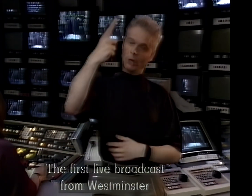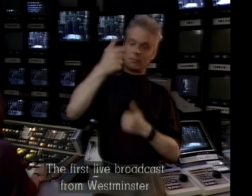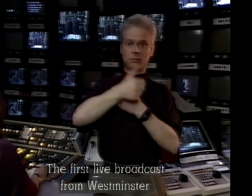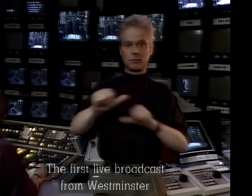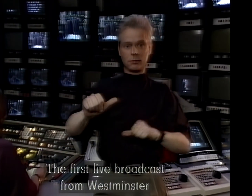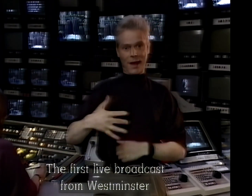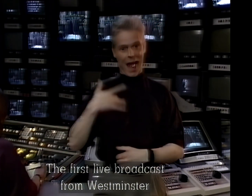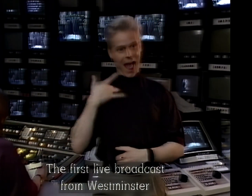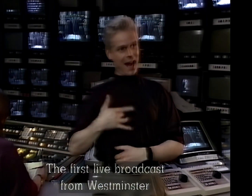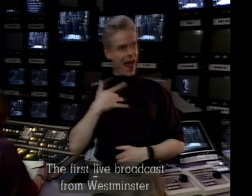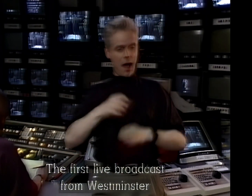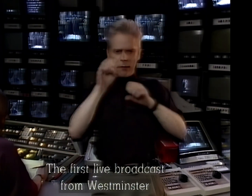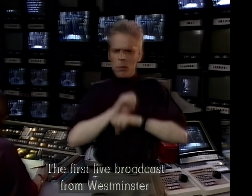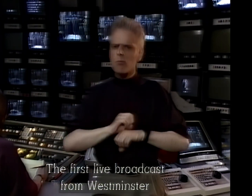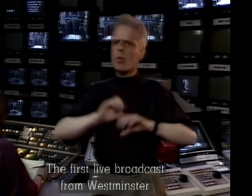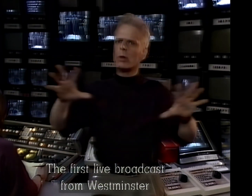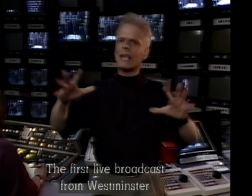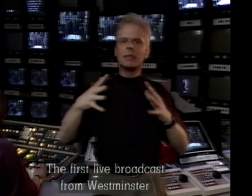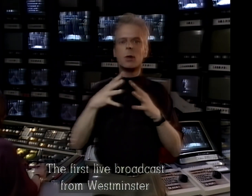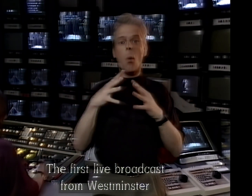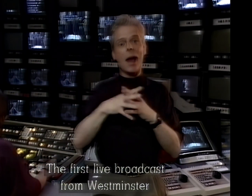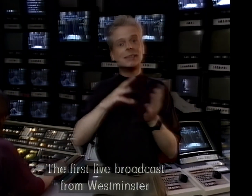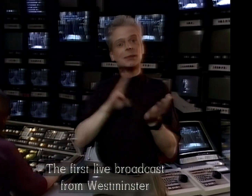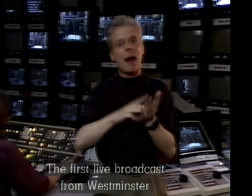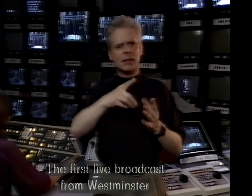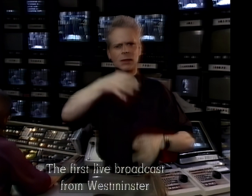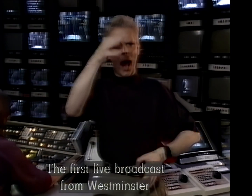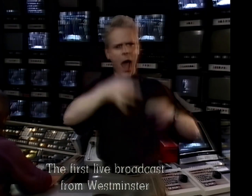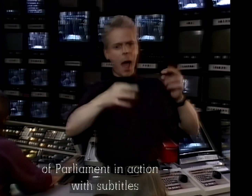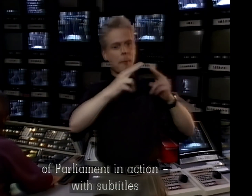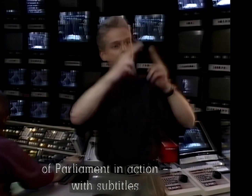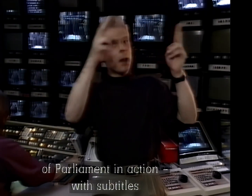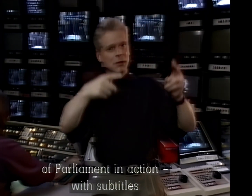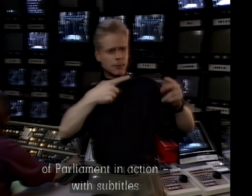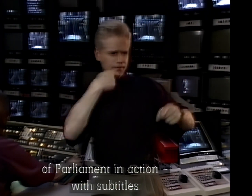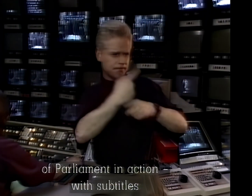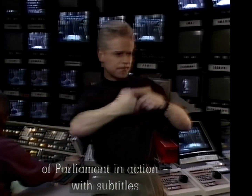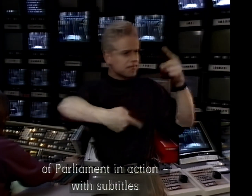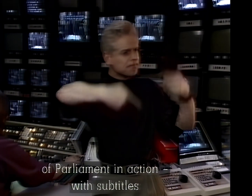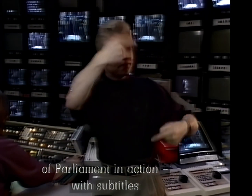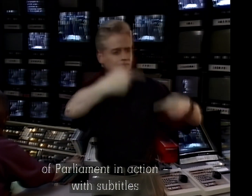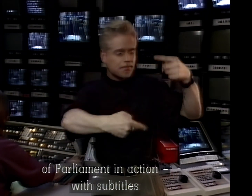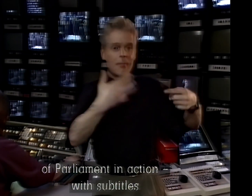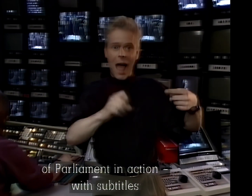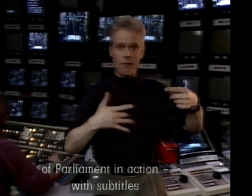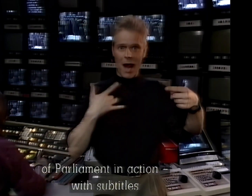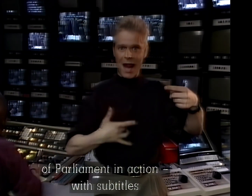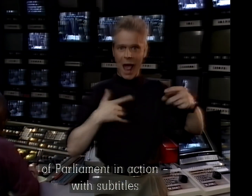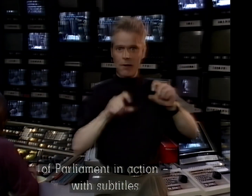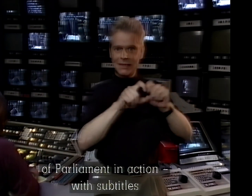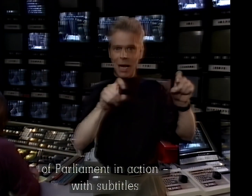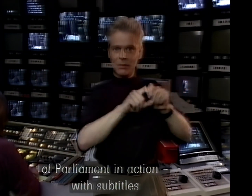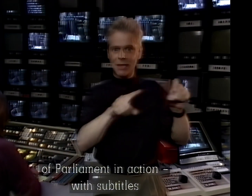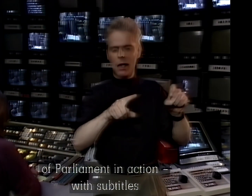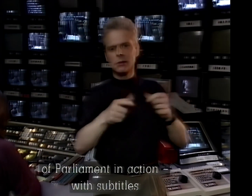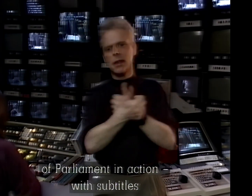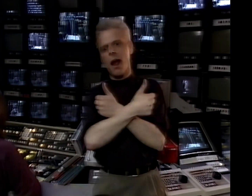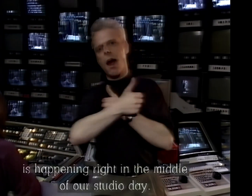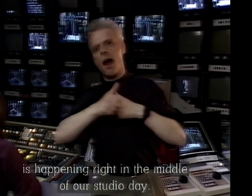The first live broadcast from Westminster of Parliament in action with subtitles is happening